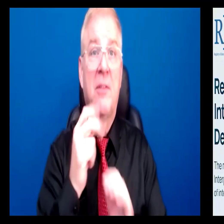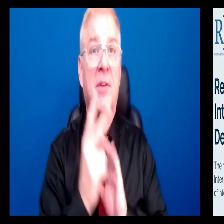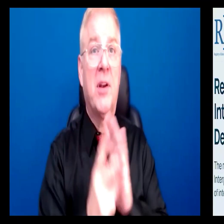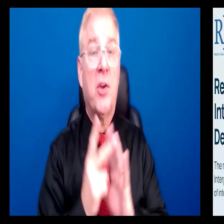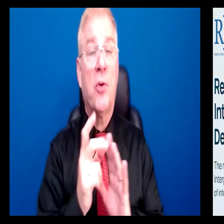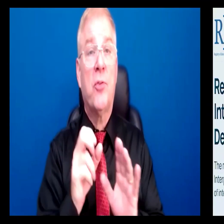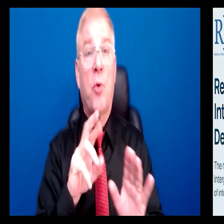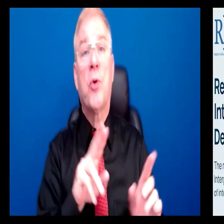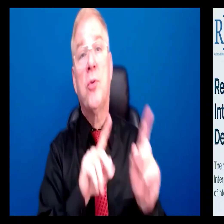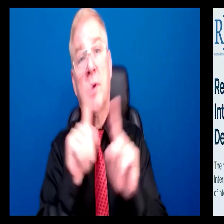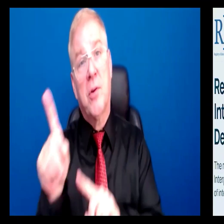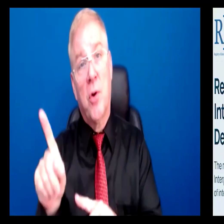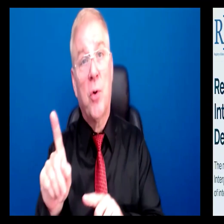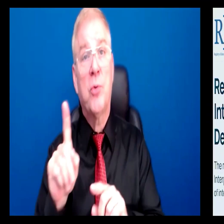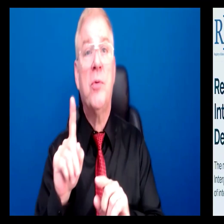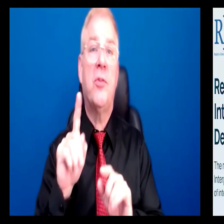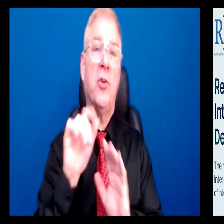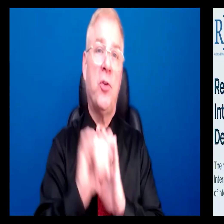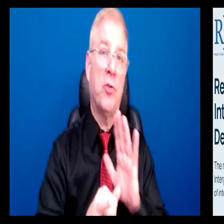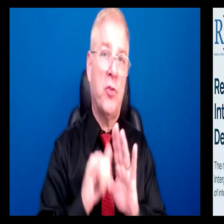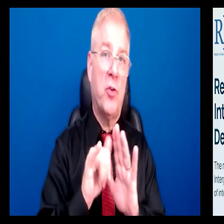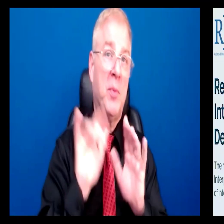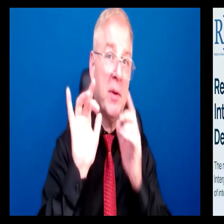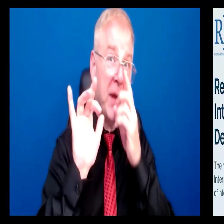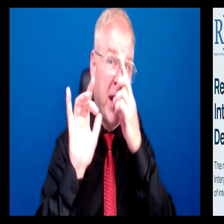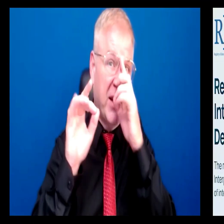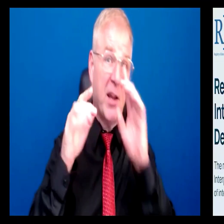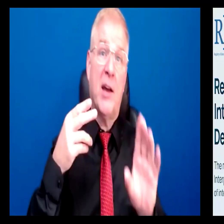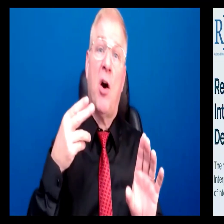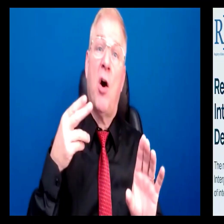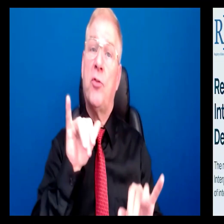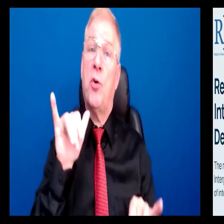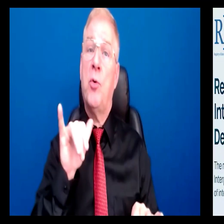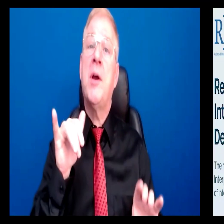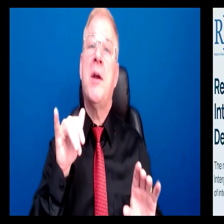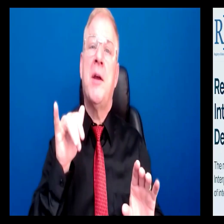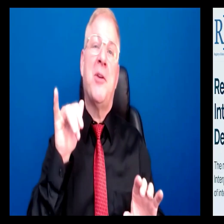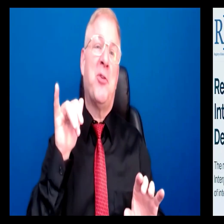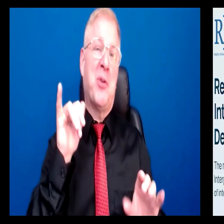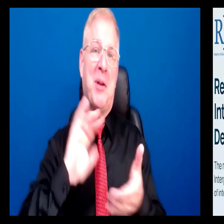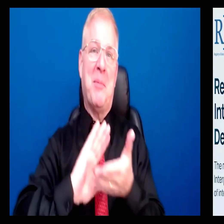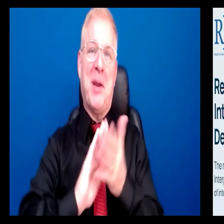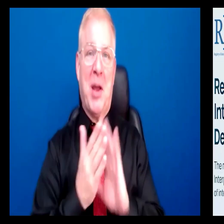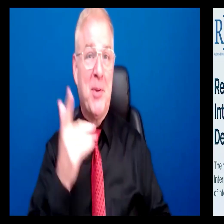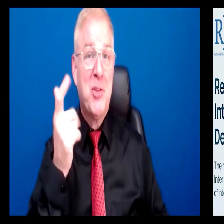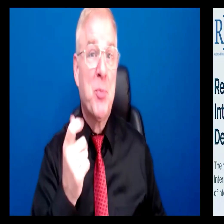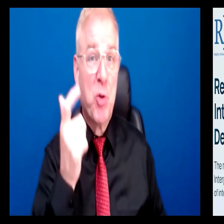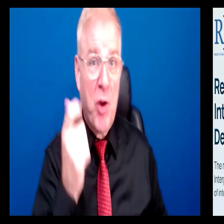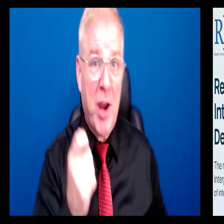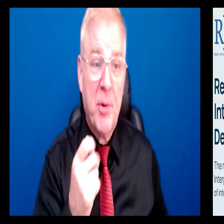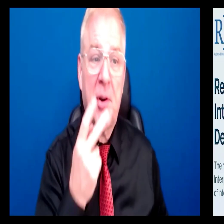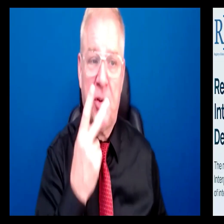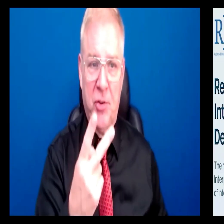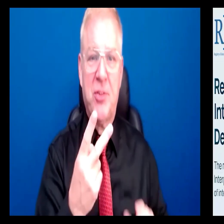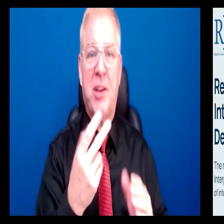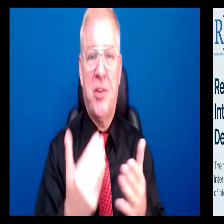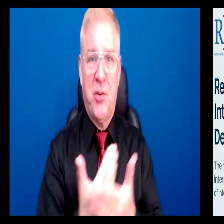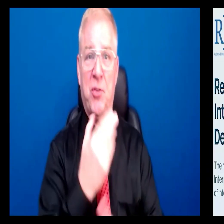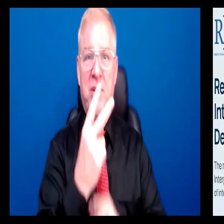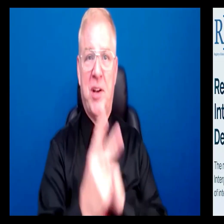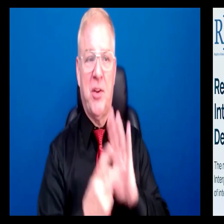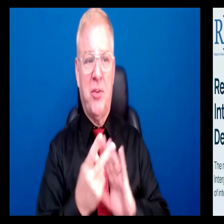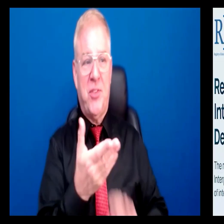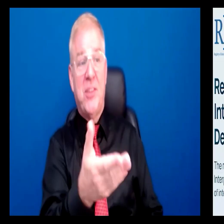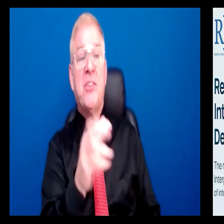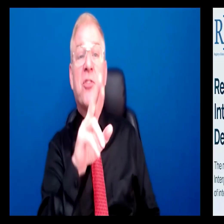newest videos, or you can go to YouTube, and also you can become a subscriber and you'll see the